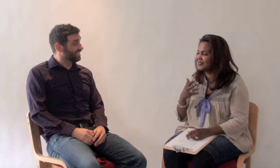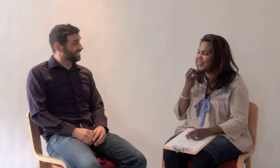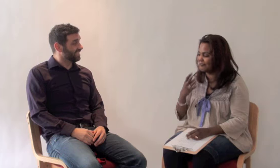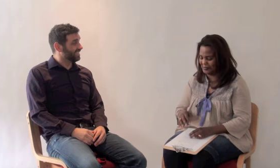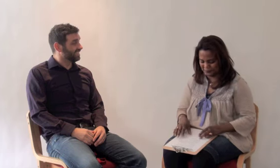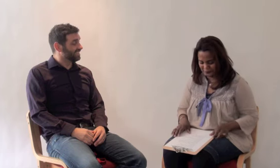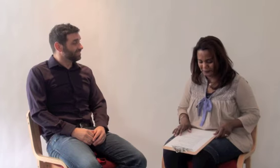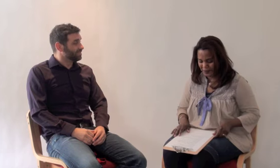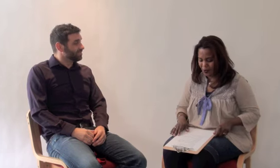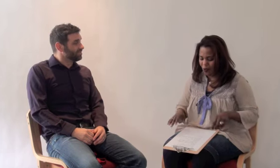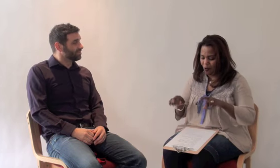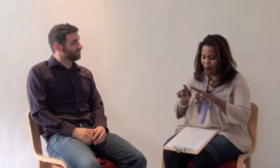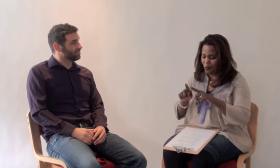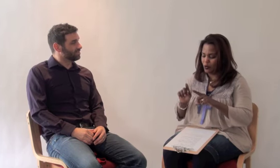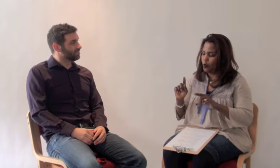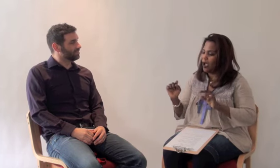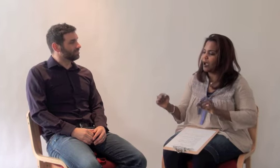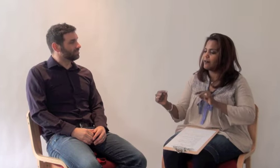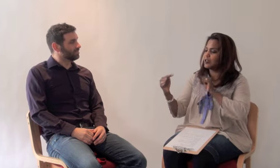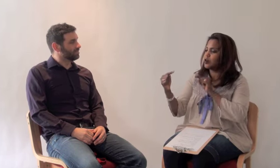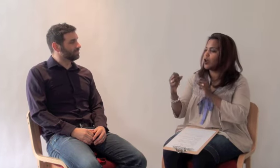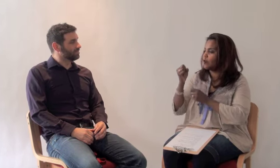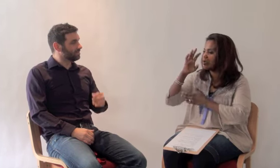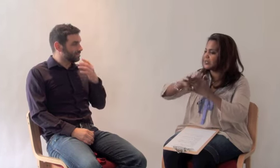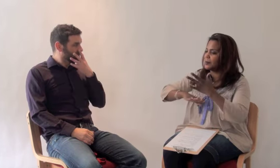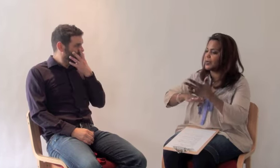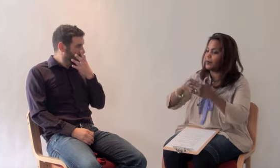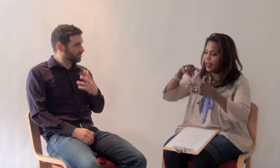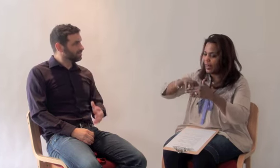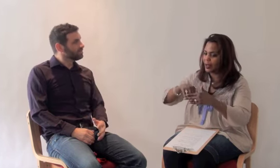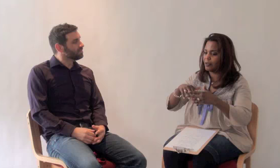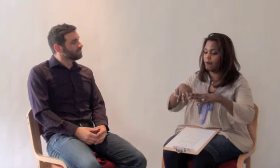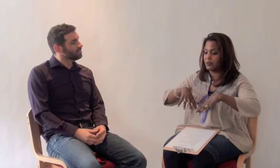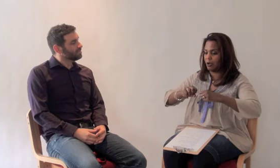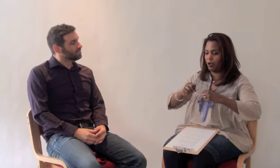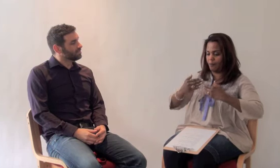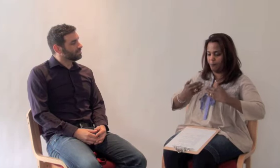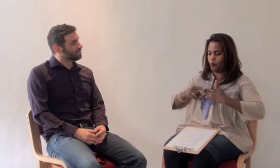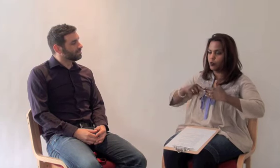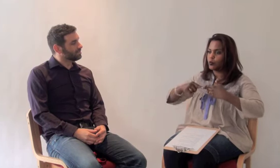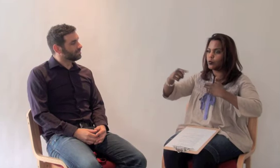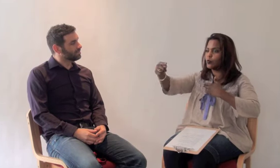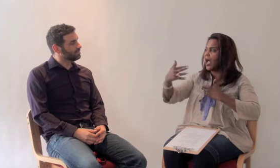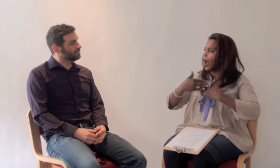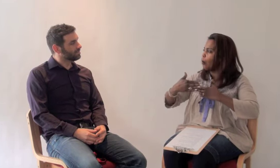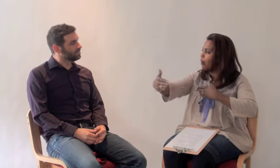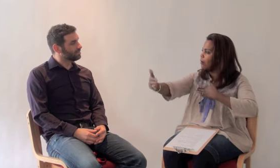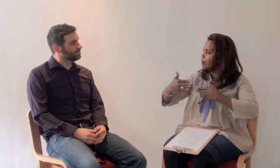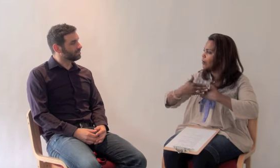wonderful experience. Oh, amazing. So obviously it's a challenging experience being in the marathon. And how did